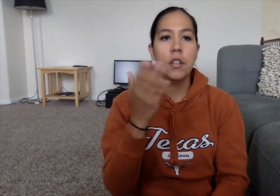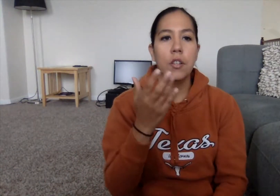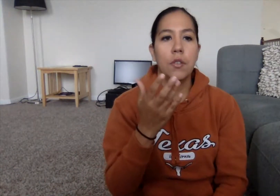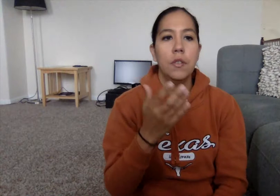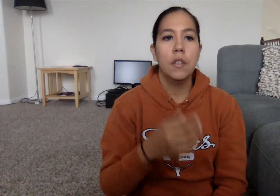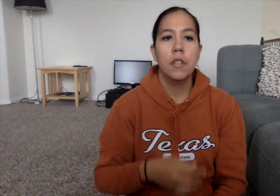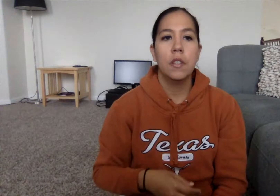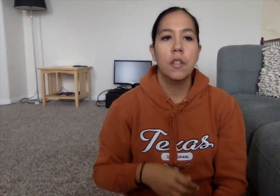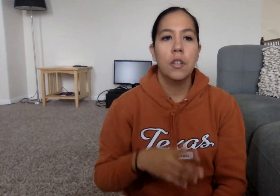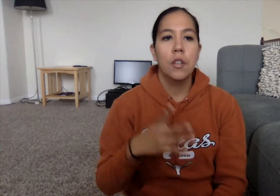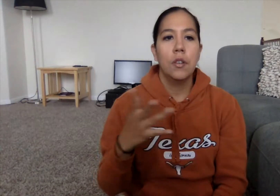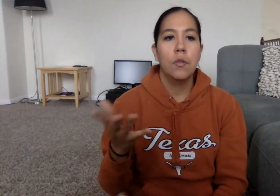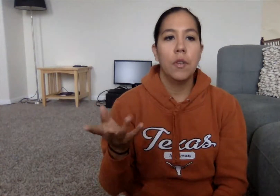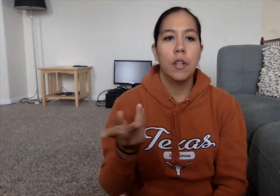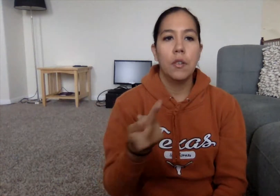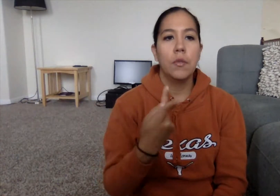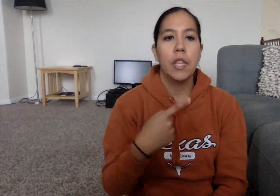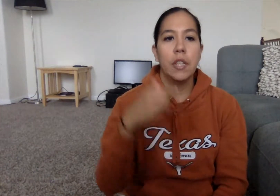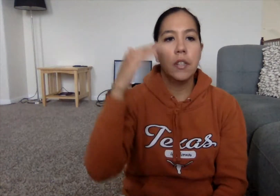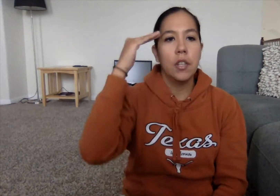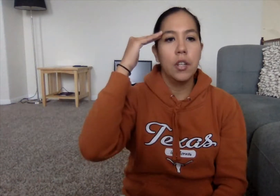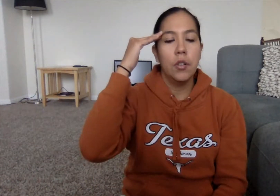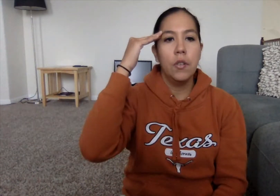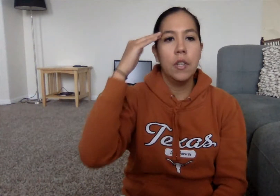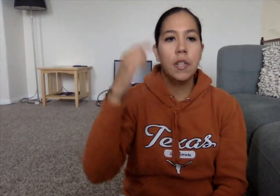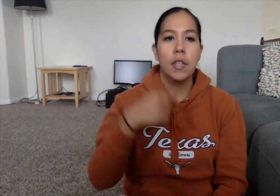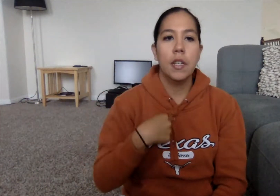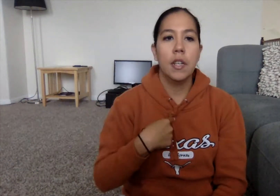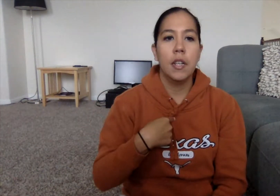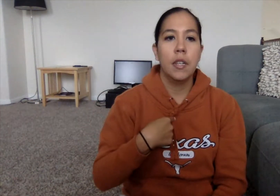Oh, well, we know I'm